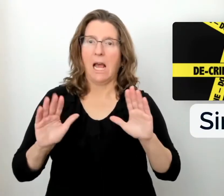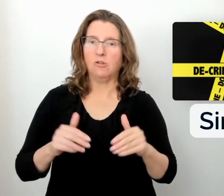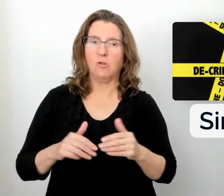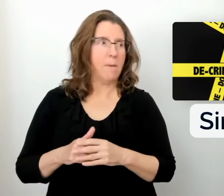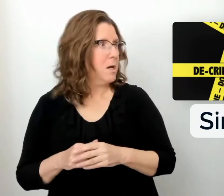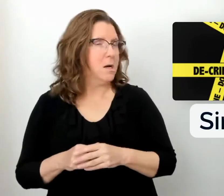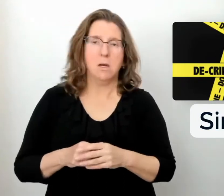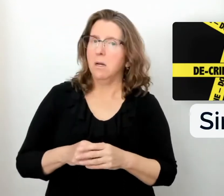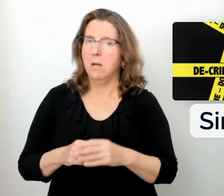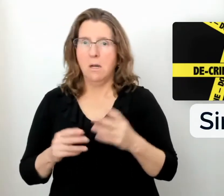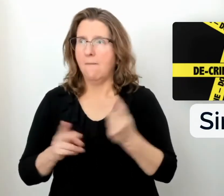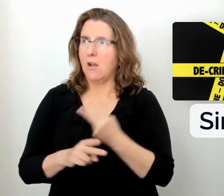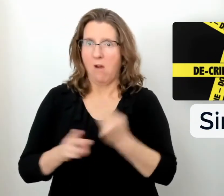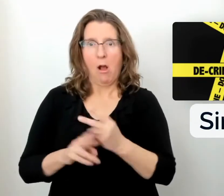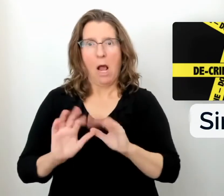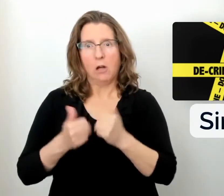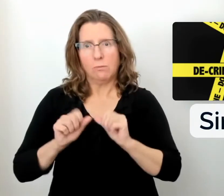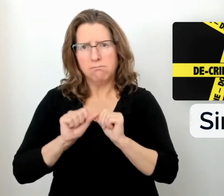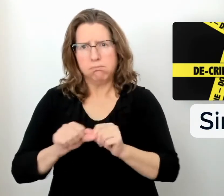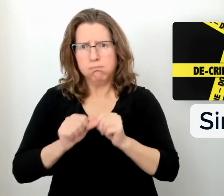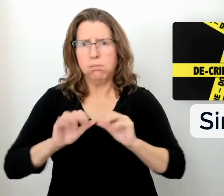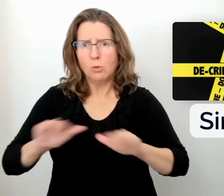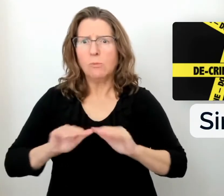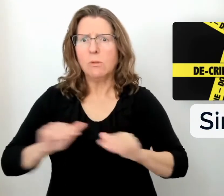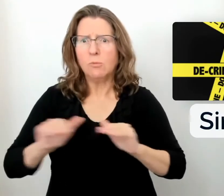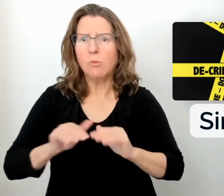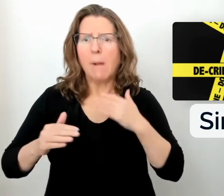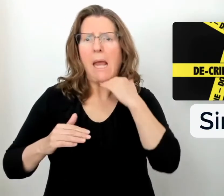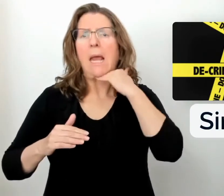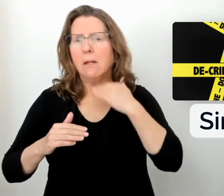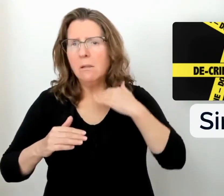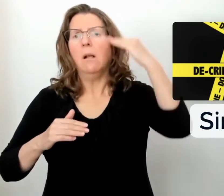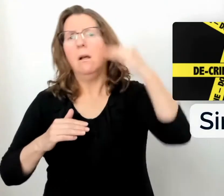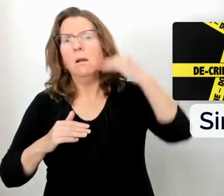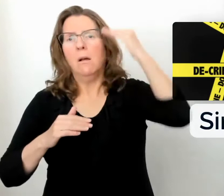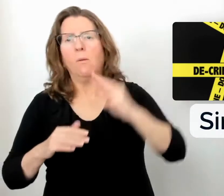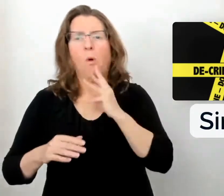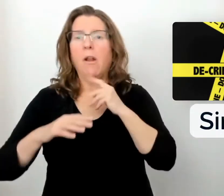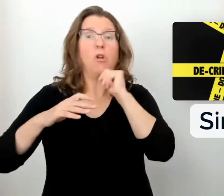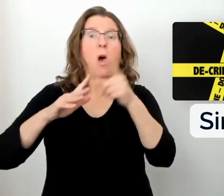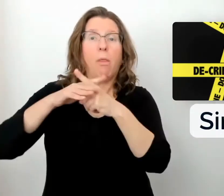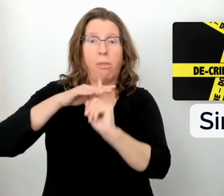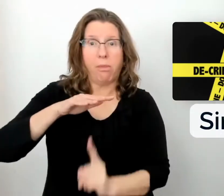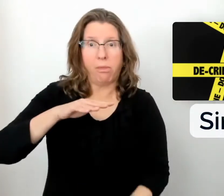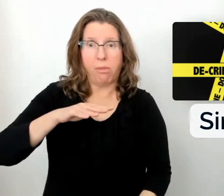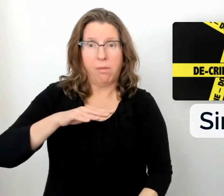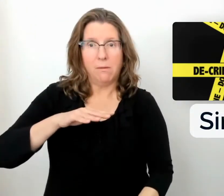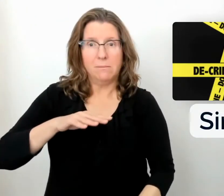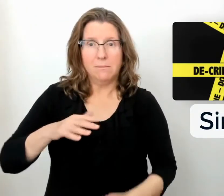classroom and had to figure out how to swim hard enough to keep my head above water. I did everything I could not to drown.